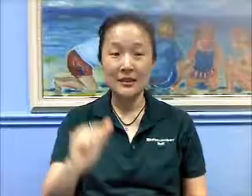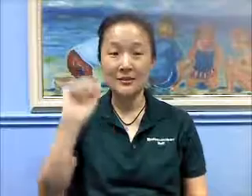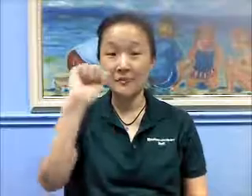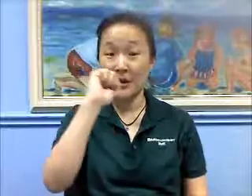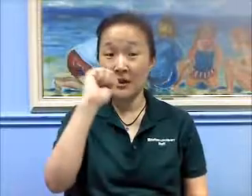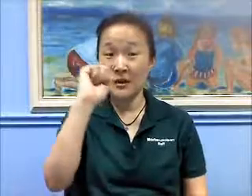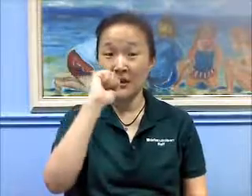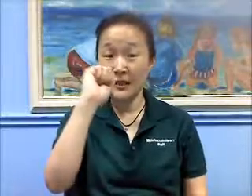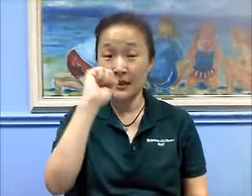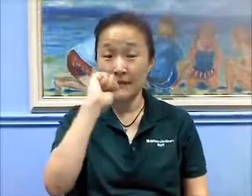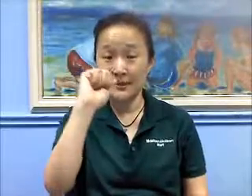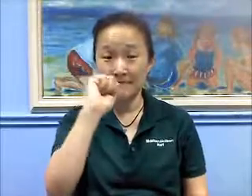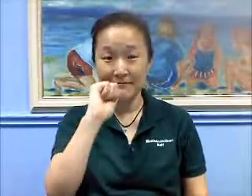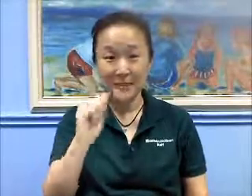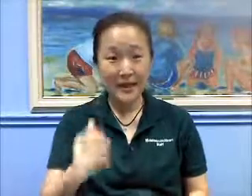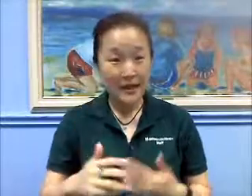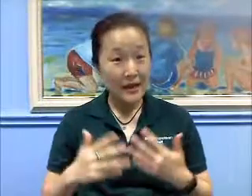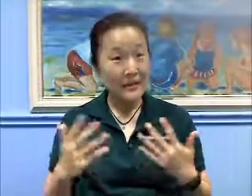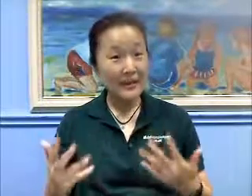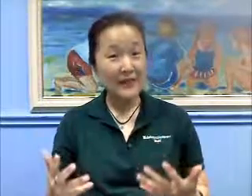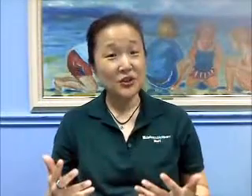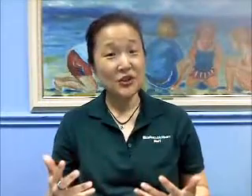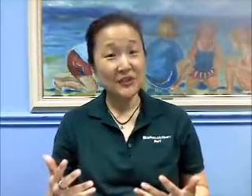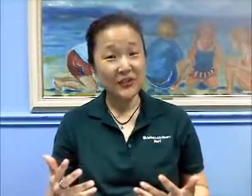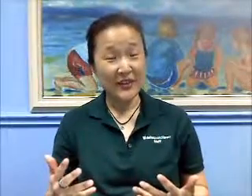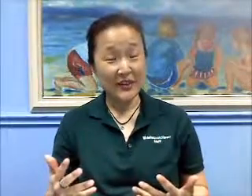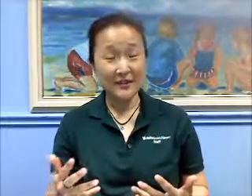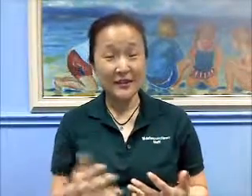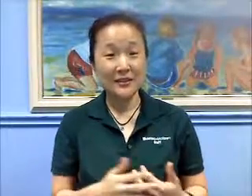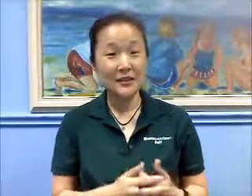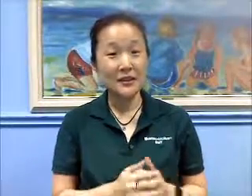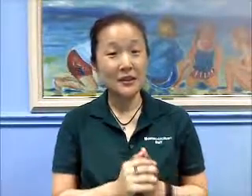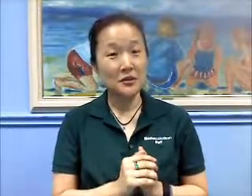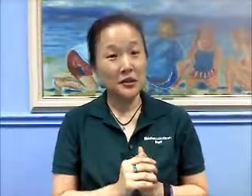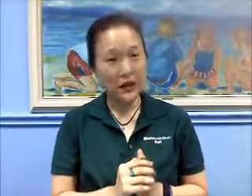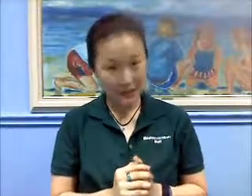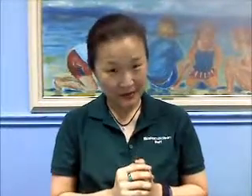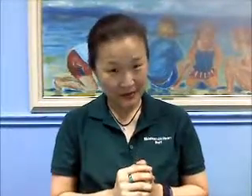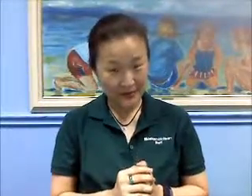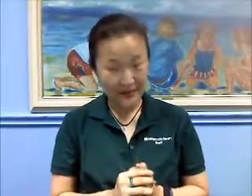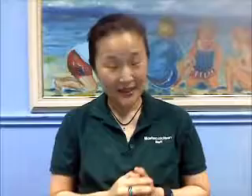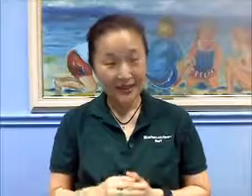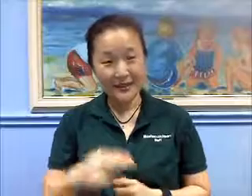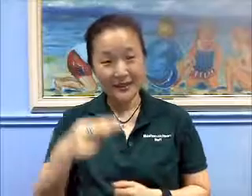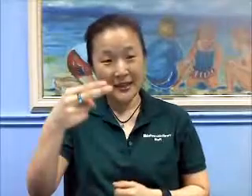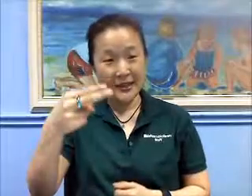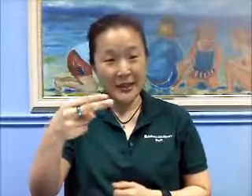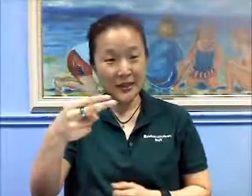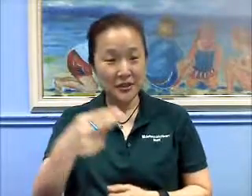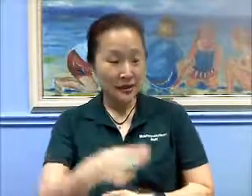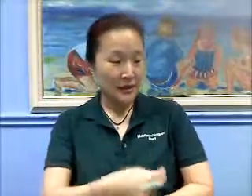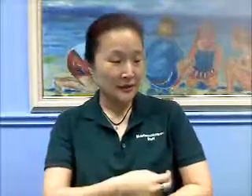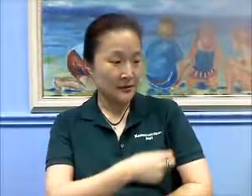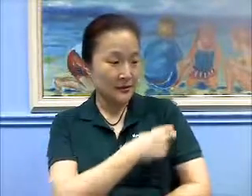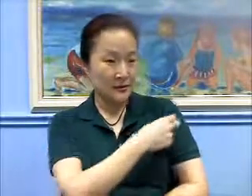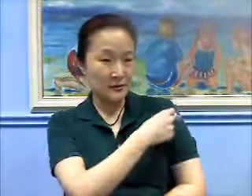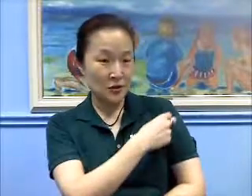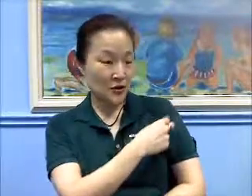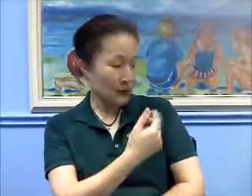that's bar, club. And maybe you have too much fun, and so you need to go to the hospital. You take an H, and you do like the